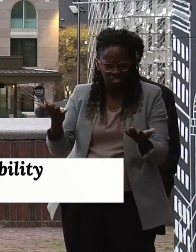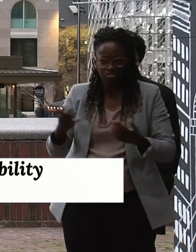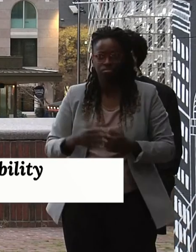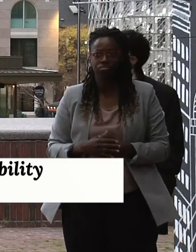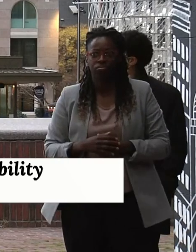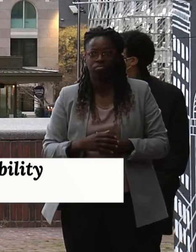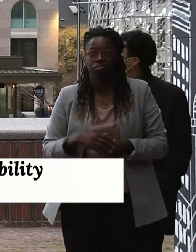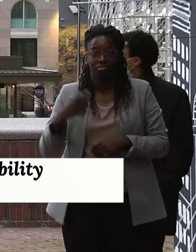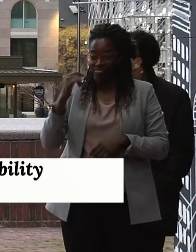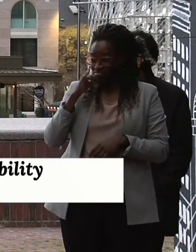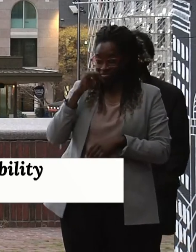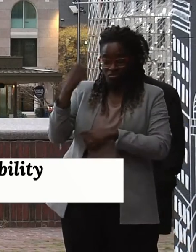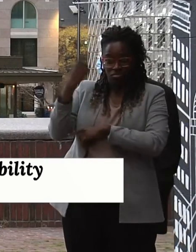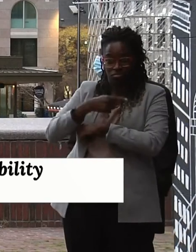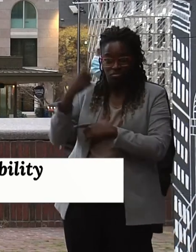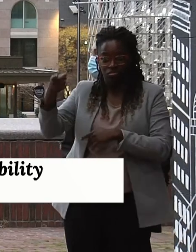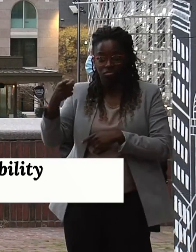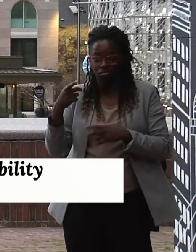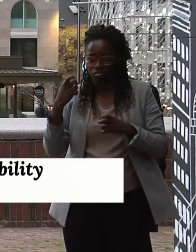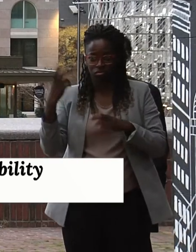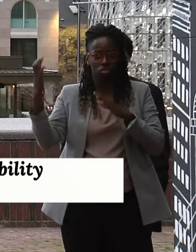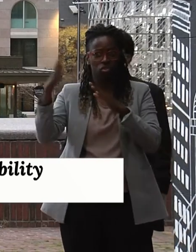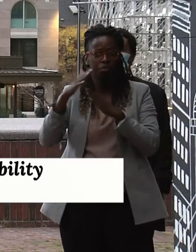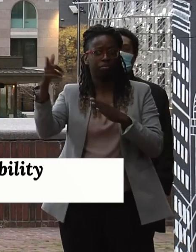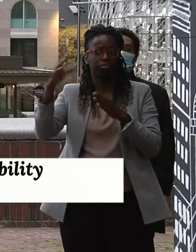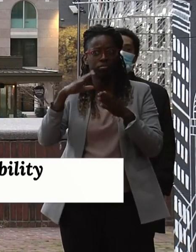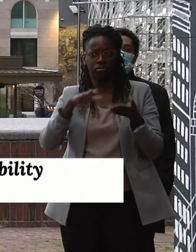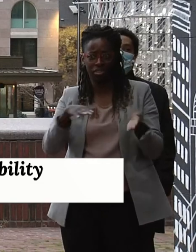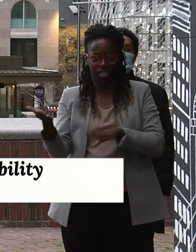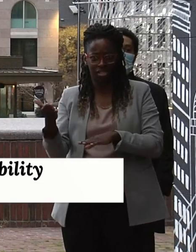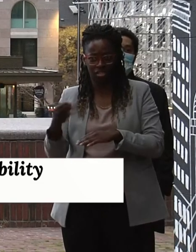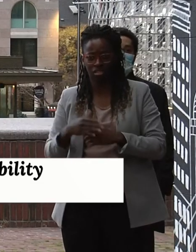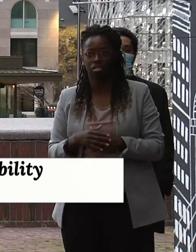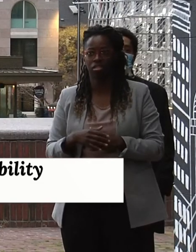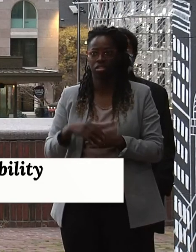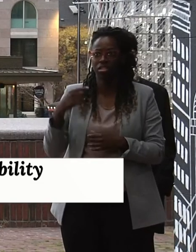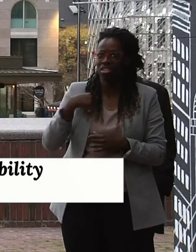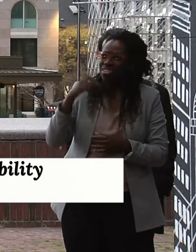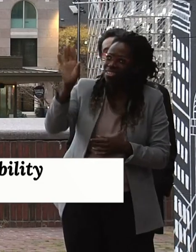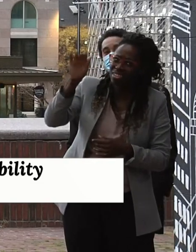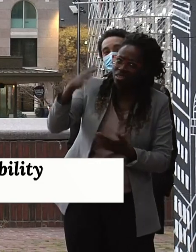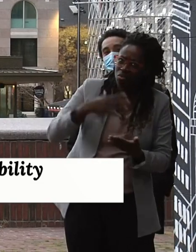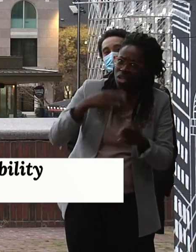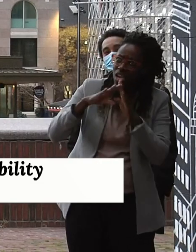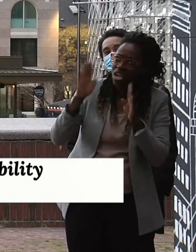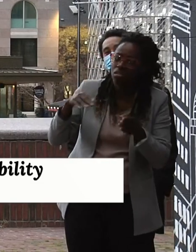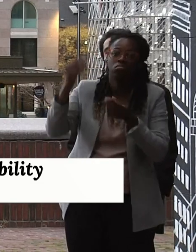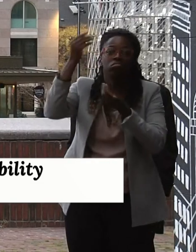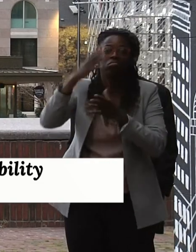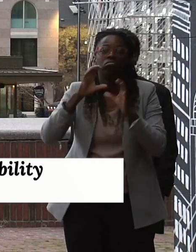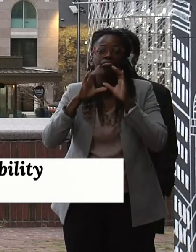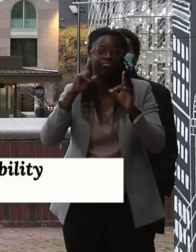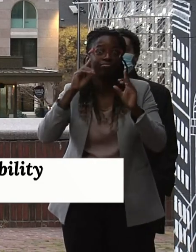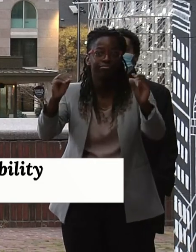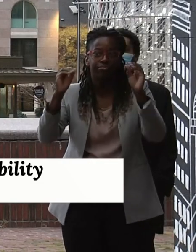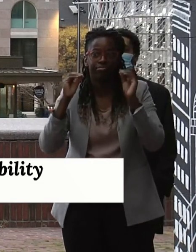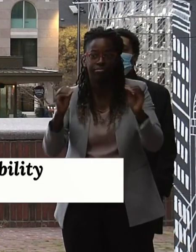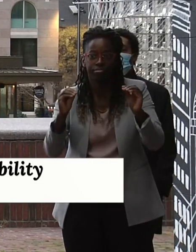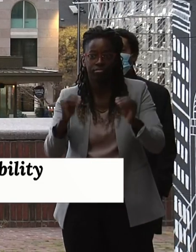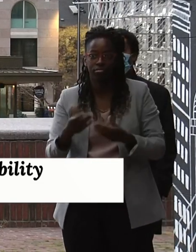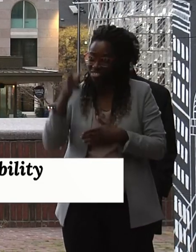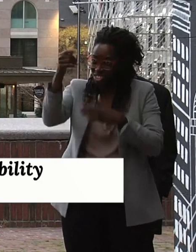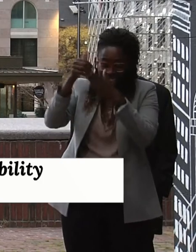in America, and the White House is not responding to that. So that shows you a lack of leadership that has hurt us here in this country. So I'm hopeful